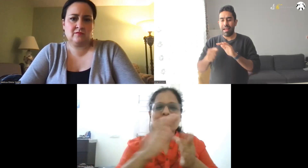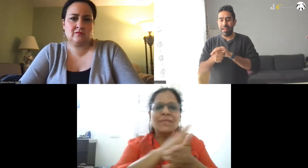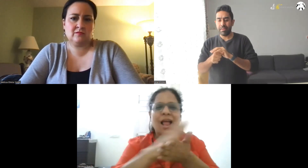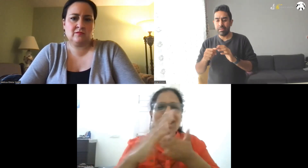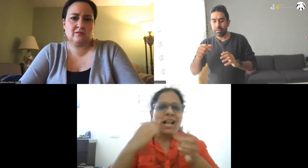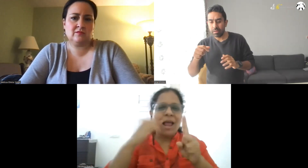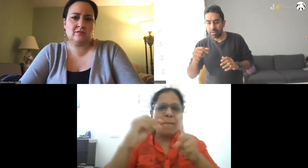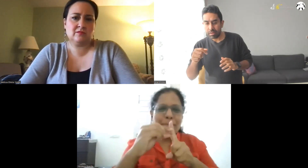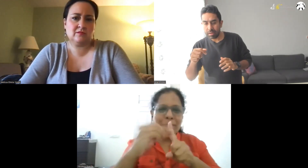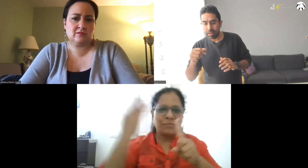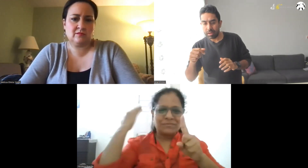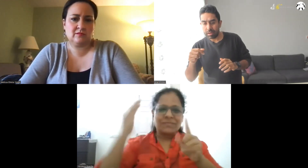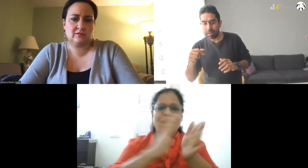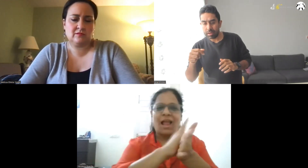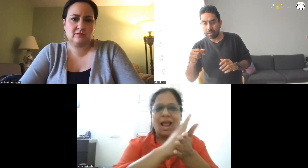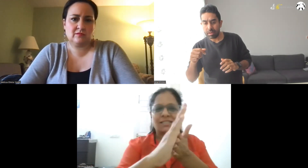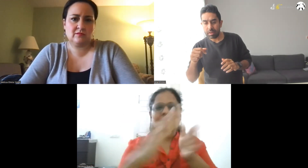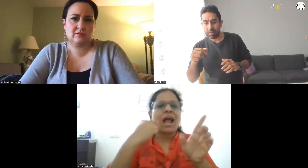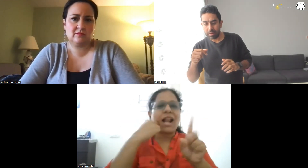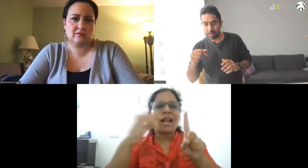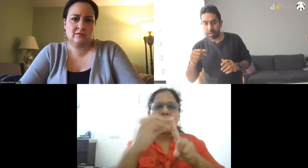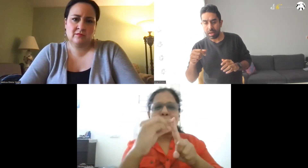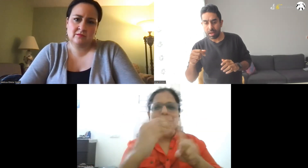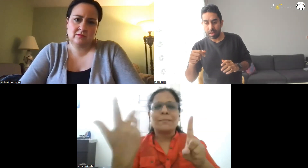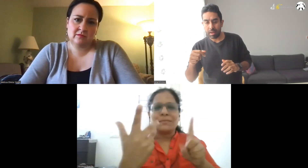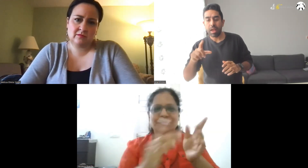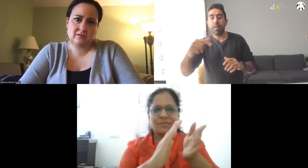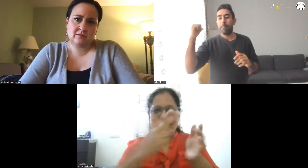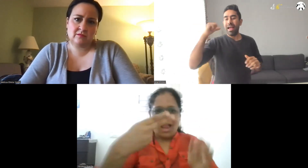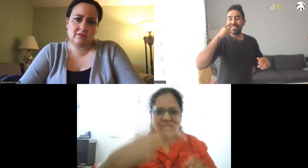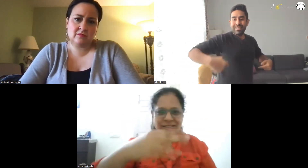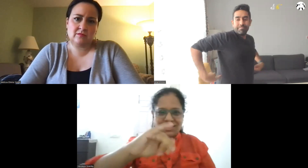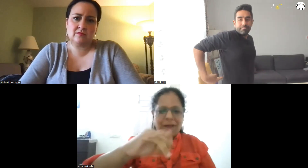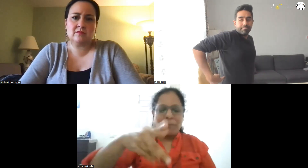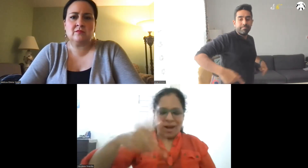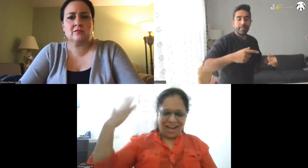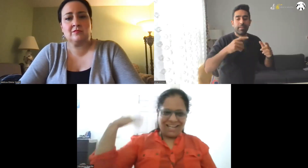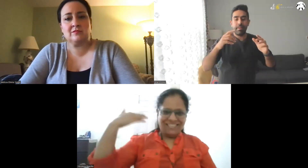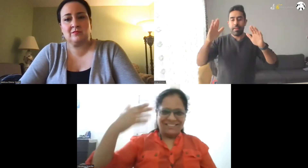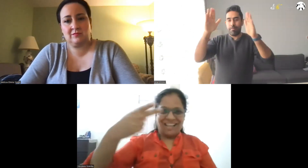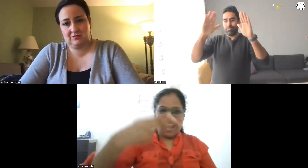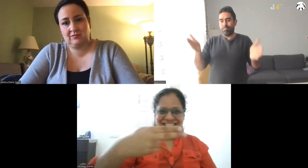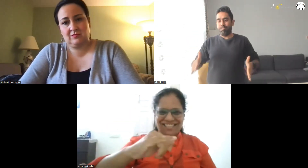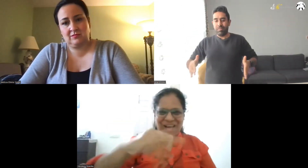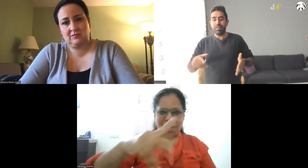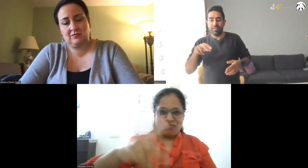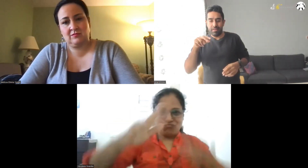so I was talking about hips on the backside of our body, the